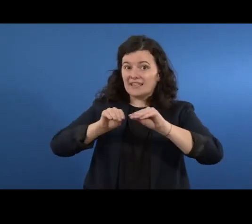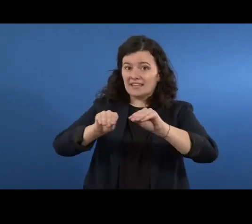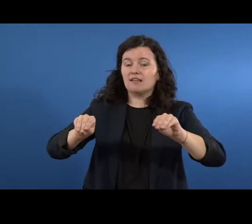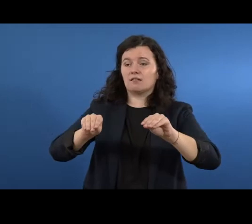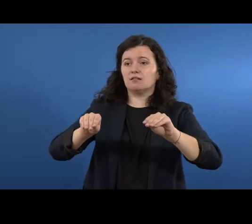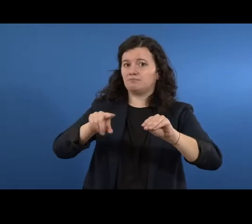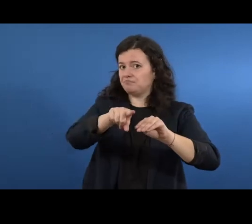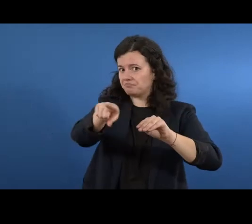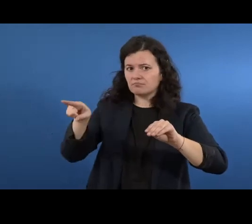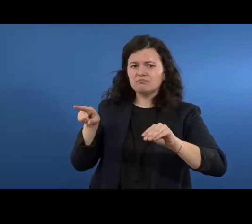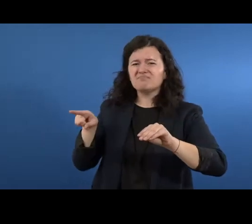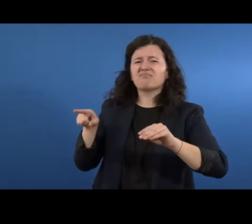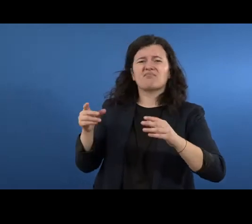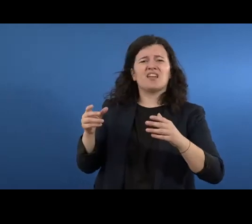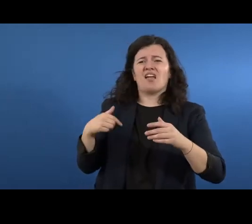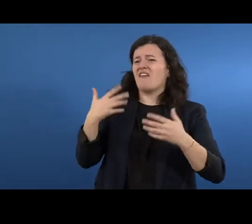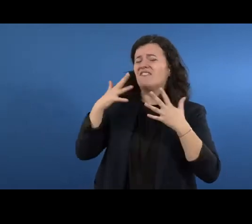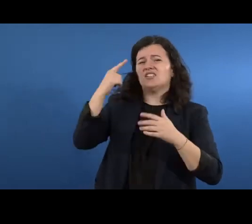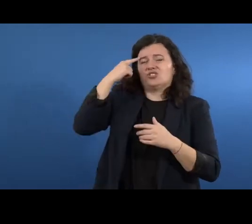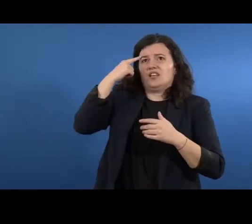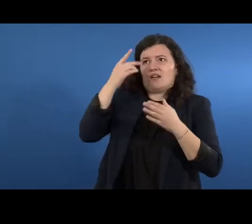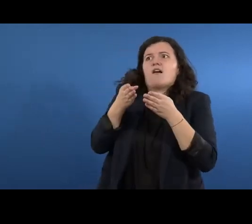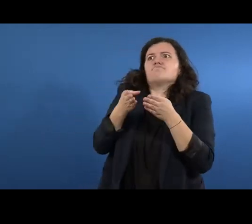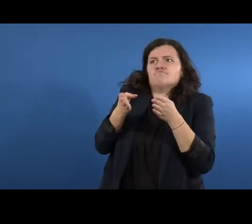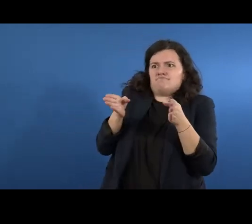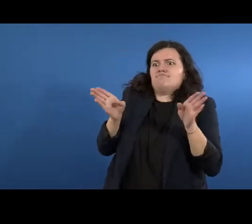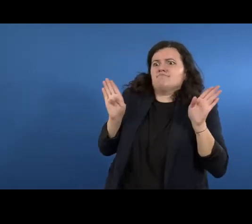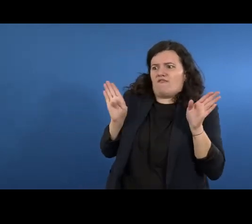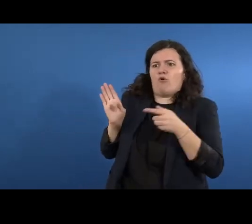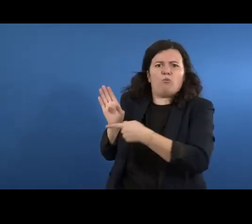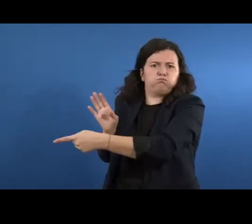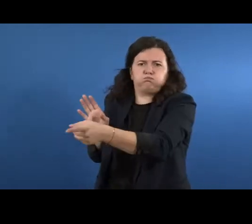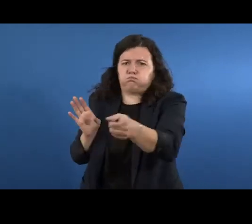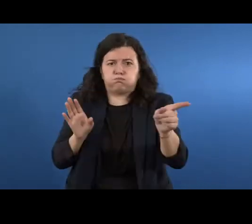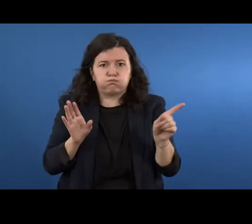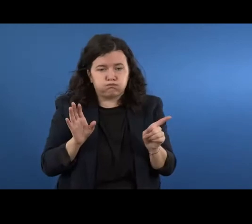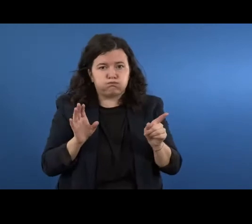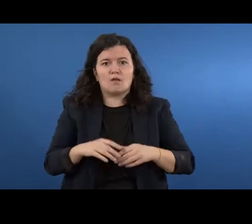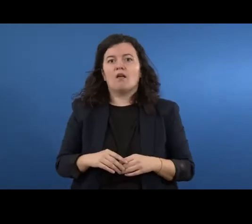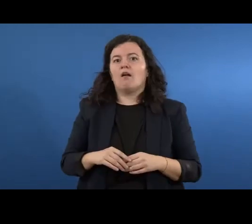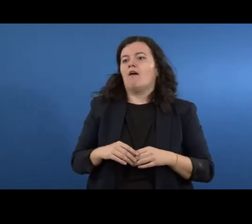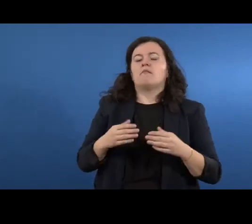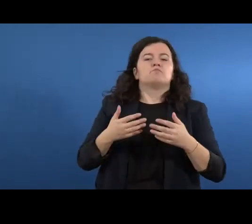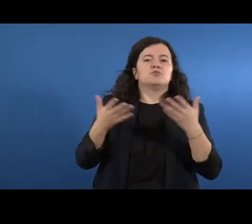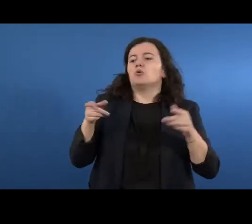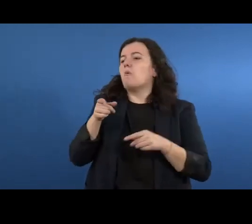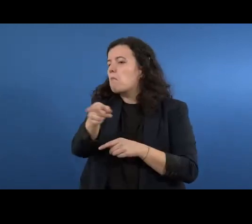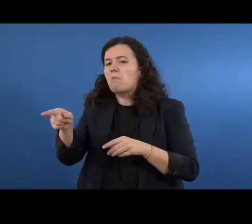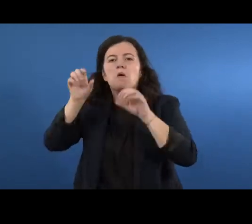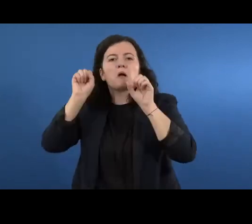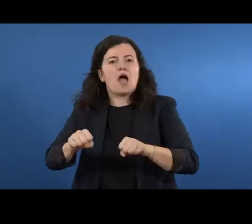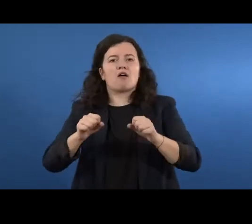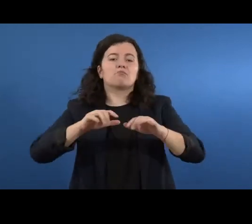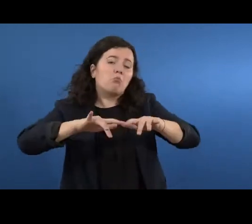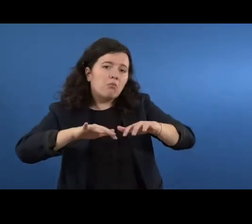adopting a user-centric approach, having this, you know, anytime, anywhere, any device,